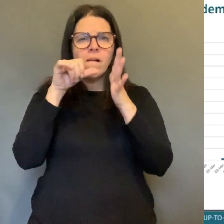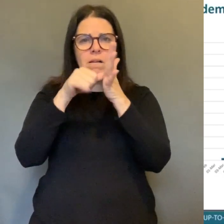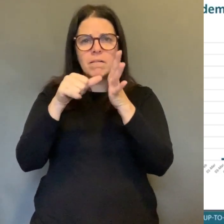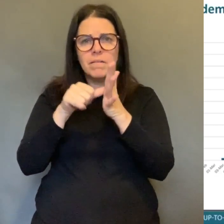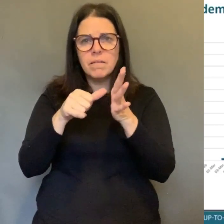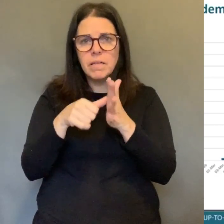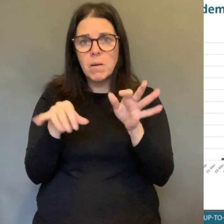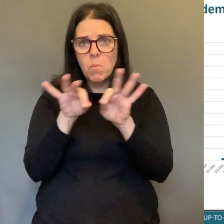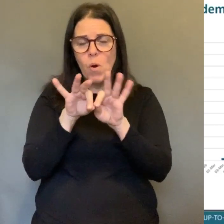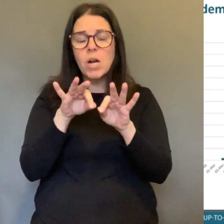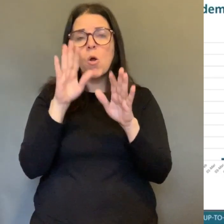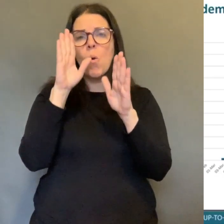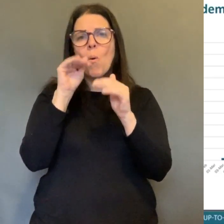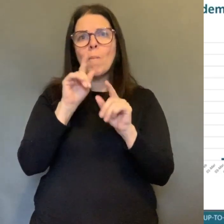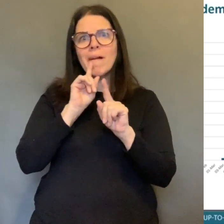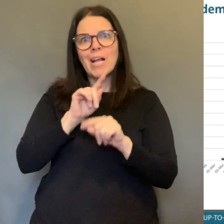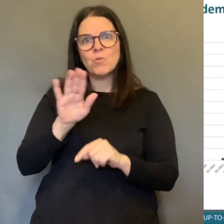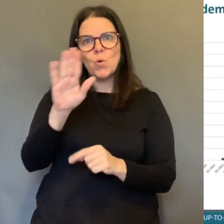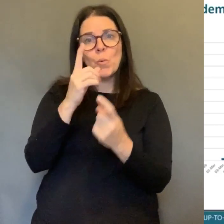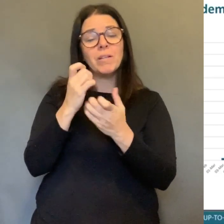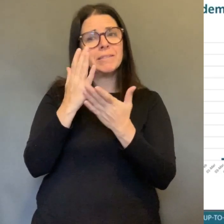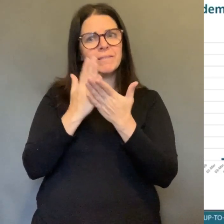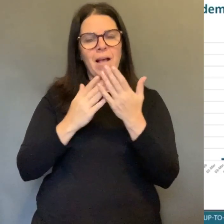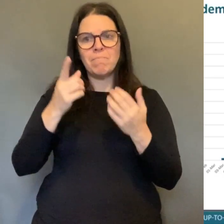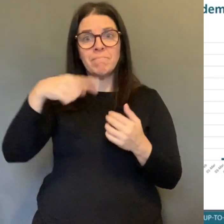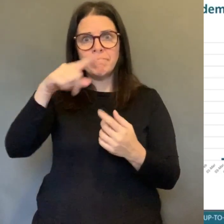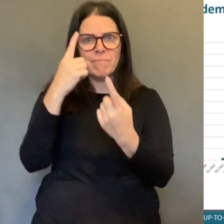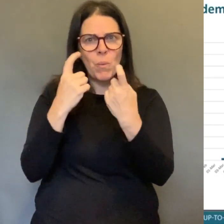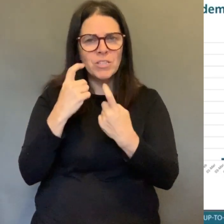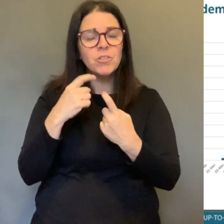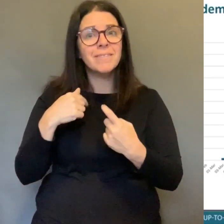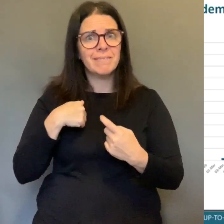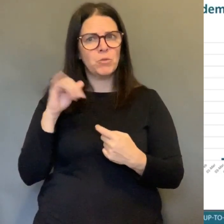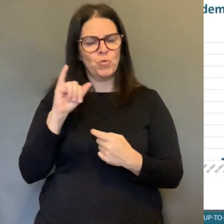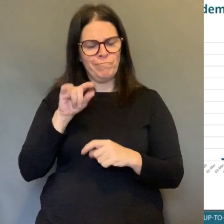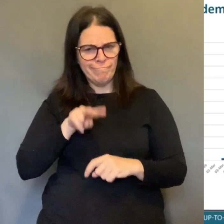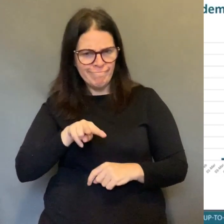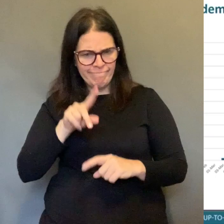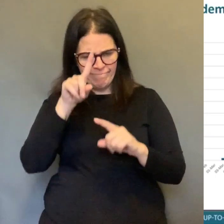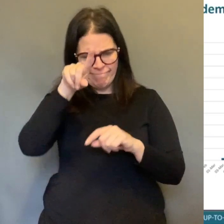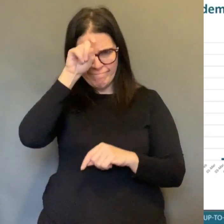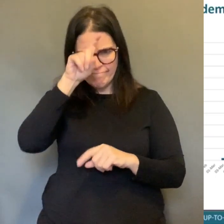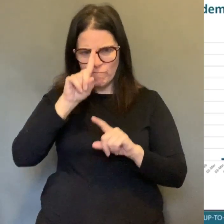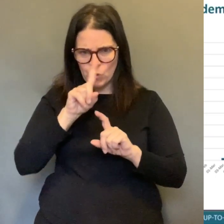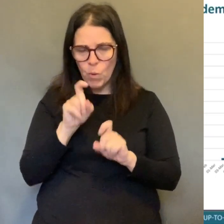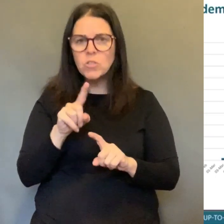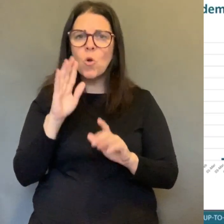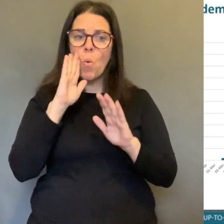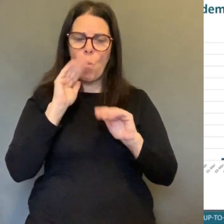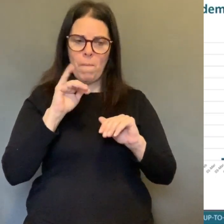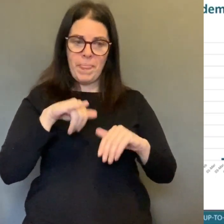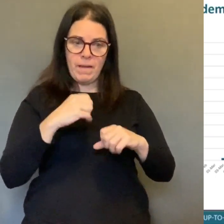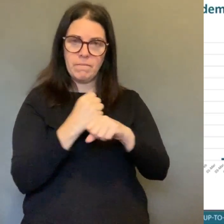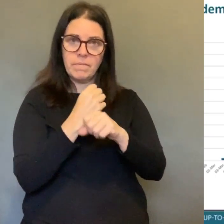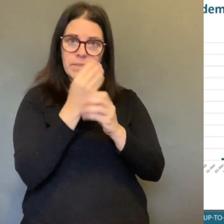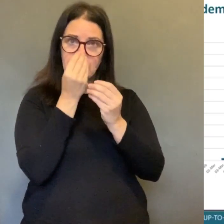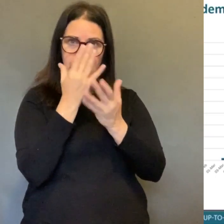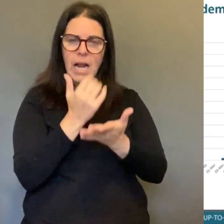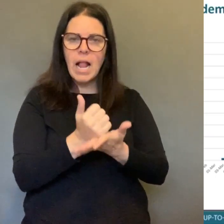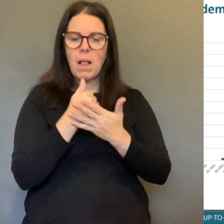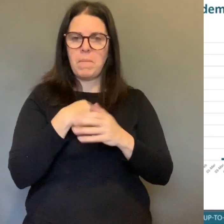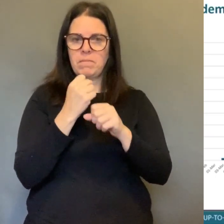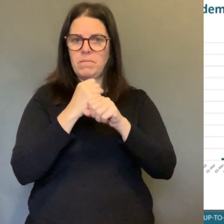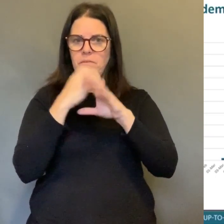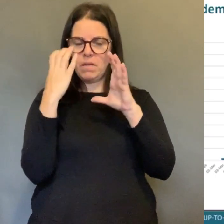The epidemic curve or epi curve help us assess the progression of this disease, whether in the community or in an outbreak situation. This particular